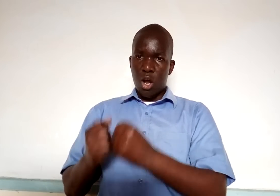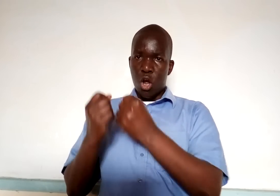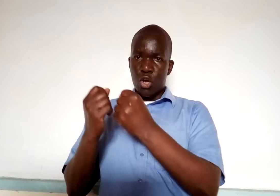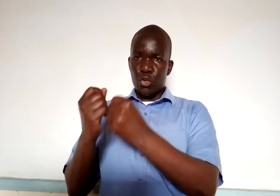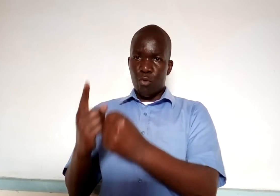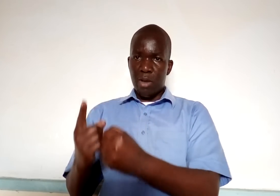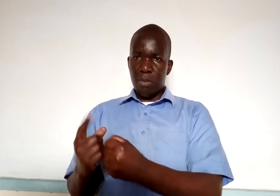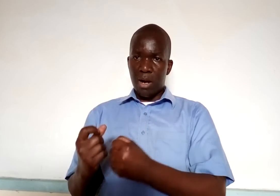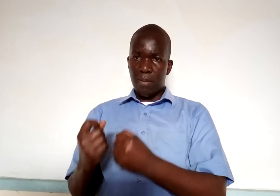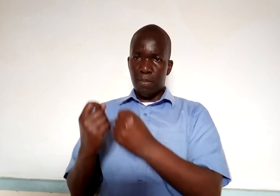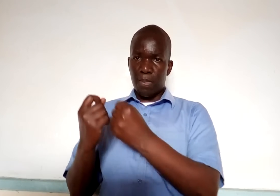November,